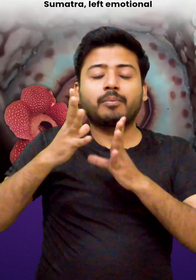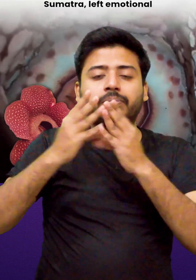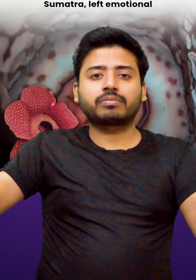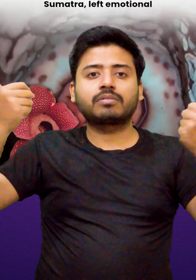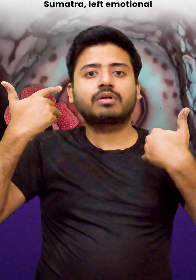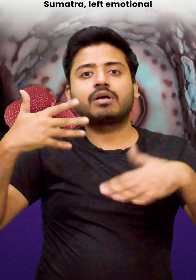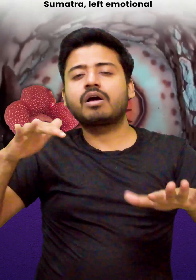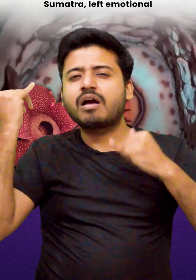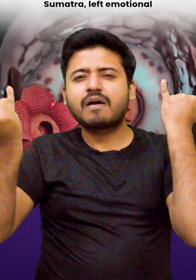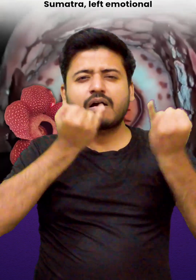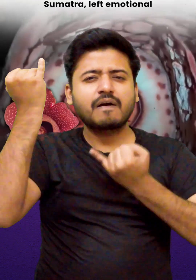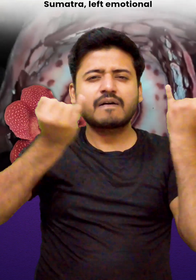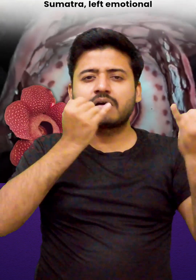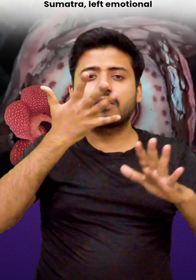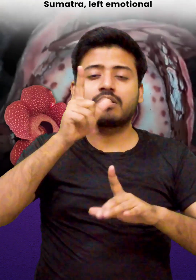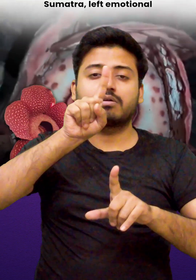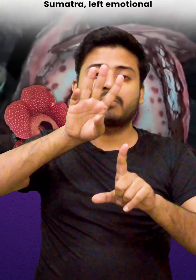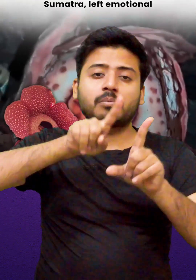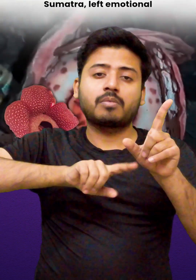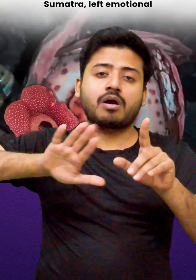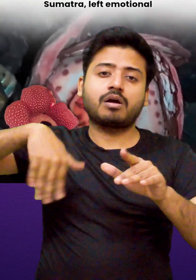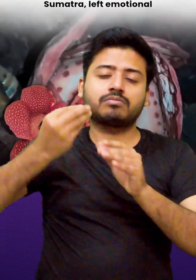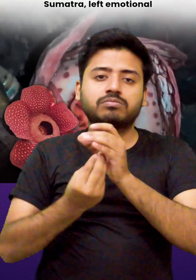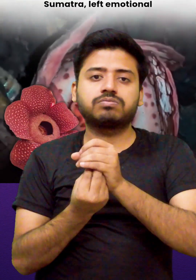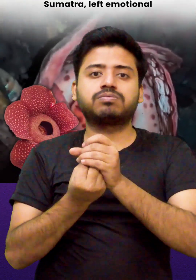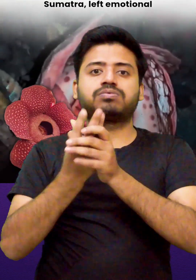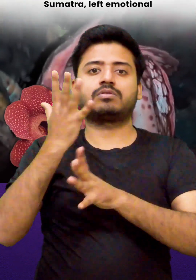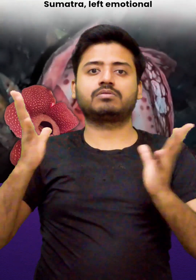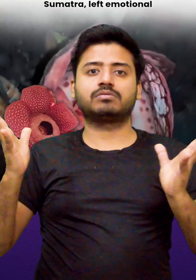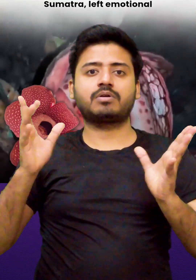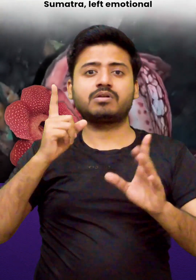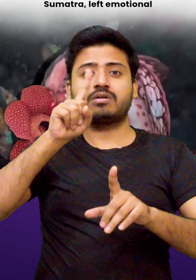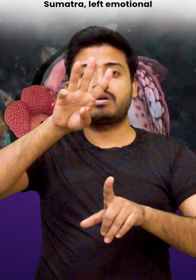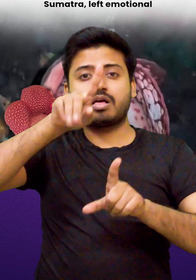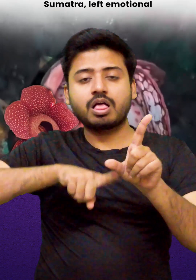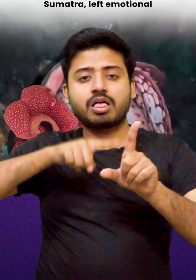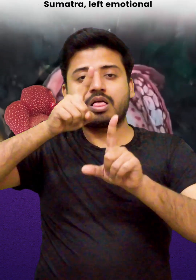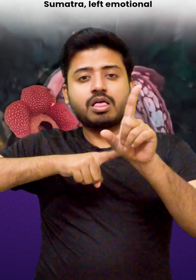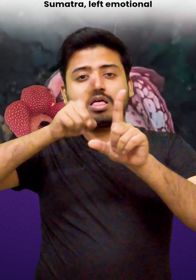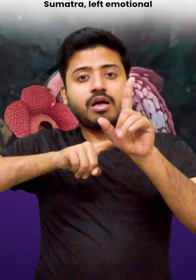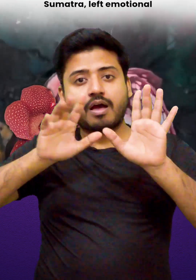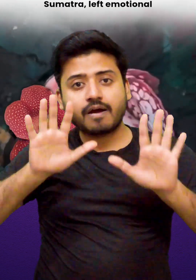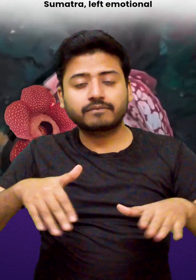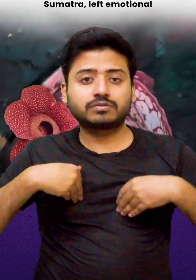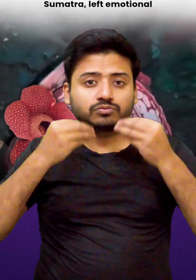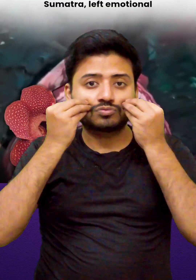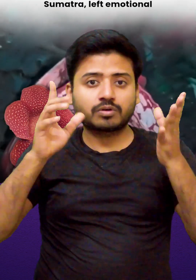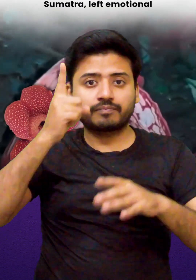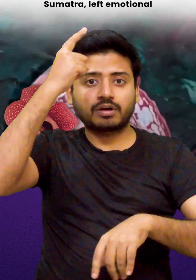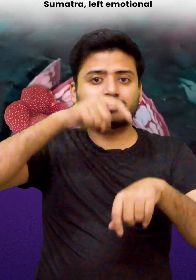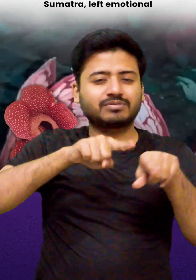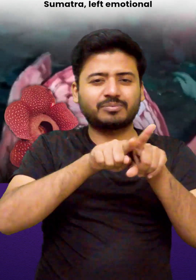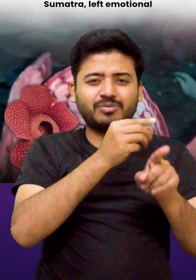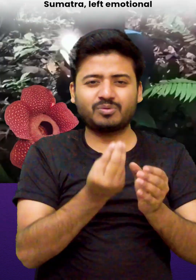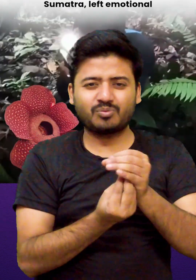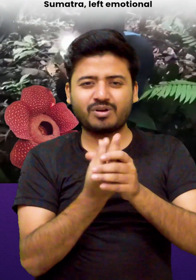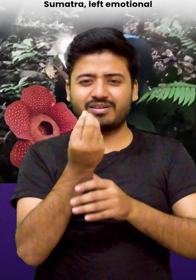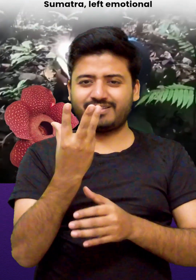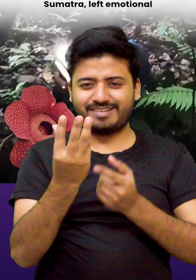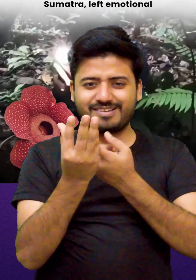Appearance and size. The Rafflesia hasseltii is a giant, parasitic red bloom adorned with large white, blister-like spots